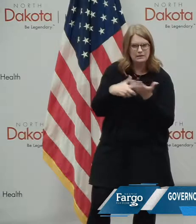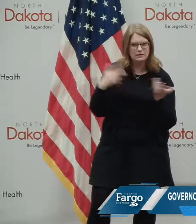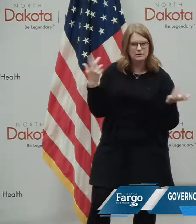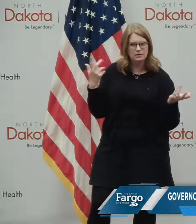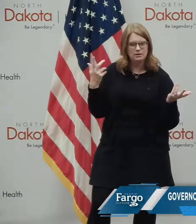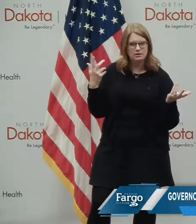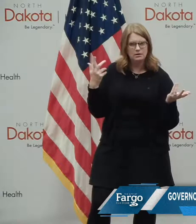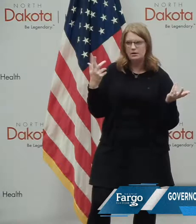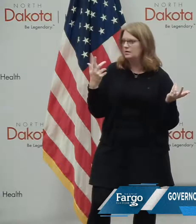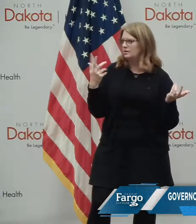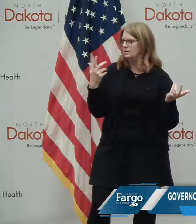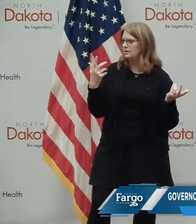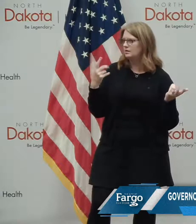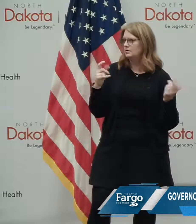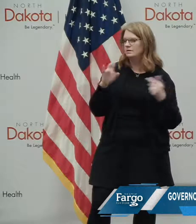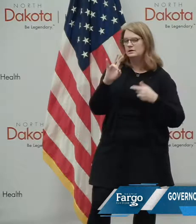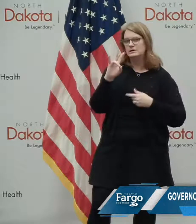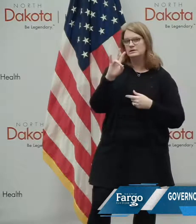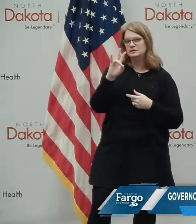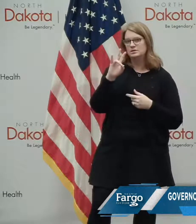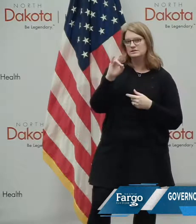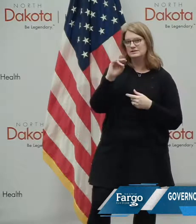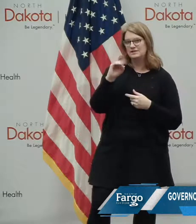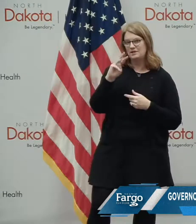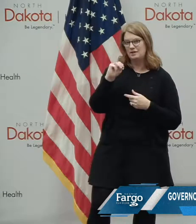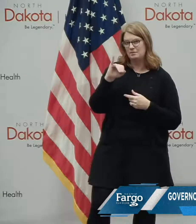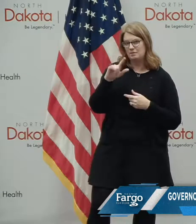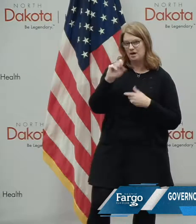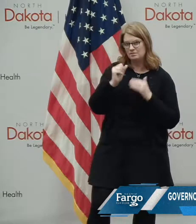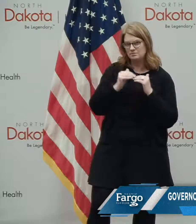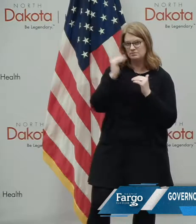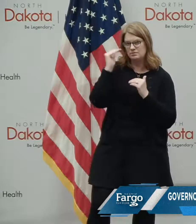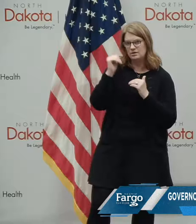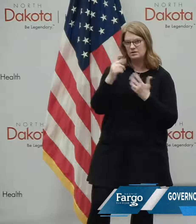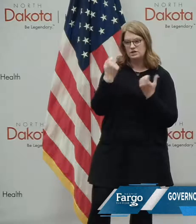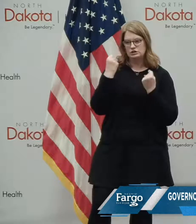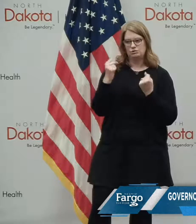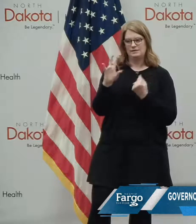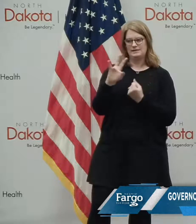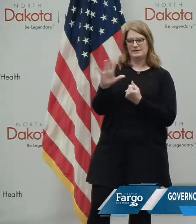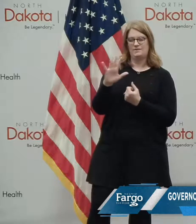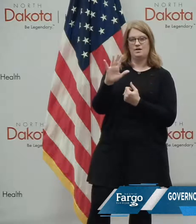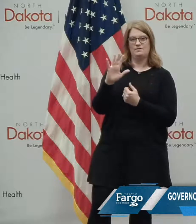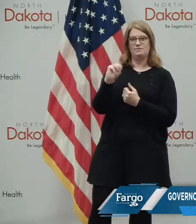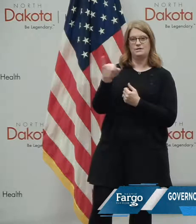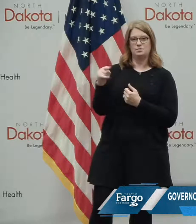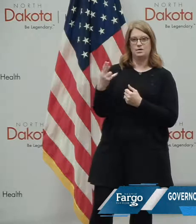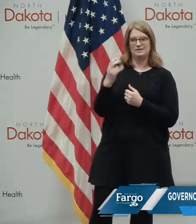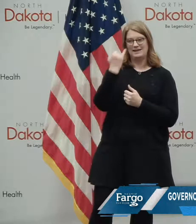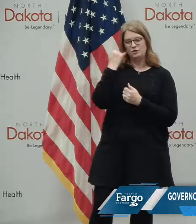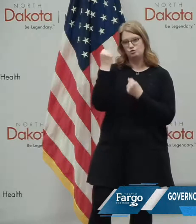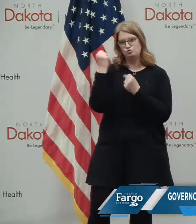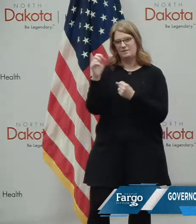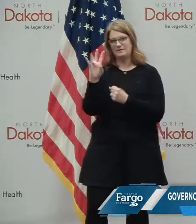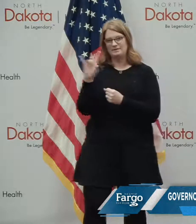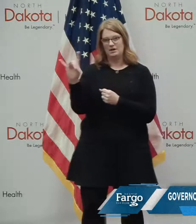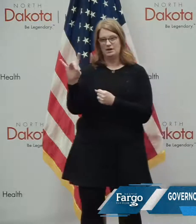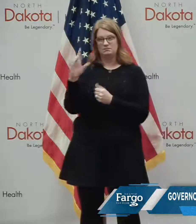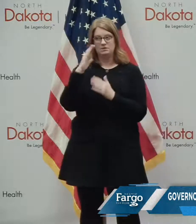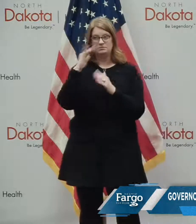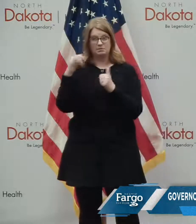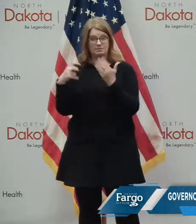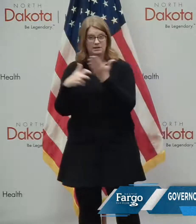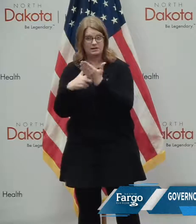go 70 miles over, you're driving down the interstate at 75-mile speed limit. If you're driving 78, you probably don't expect to get a